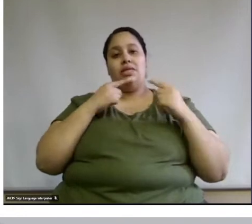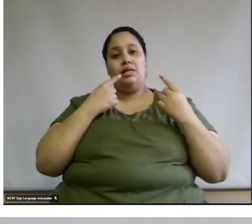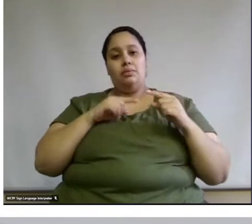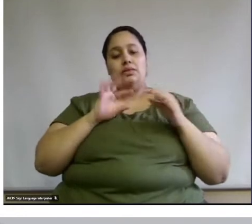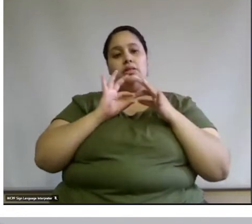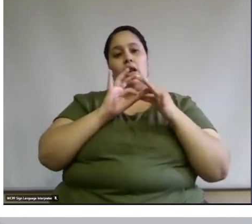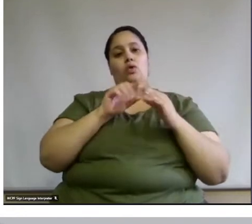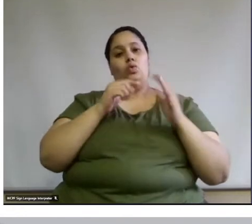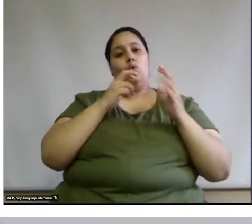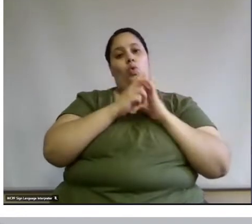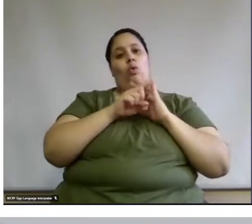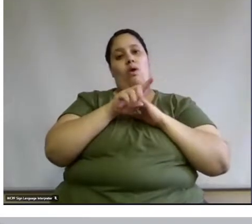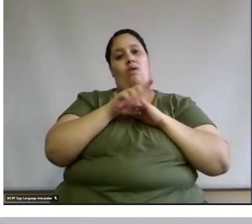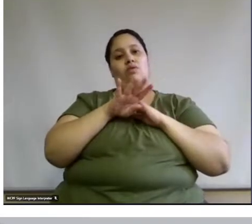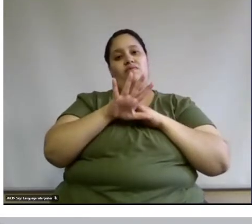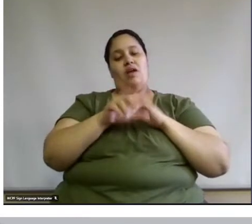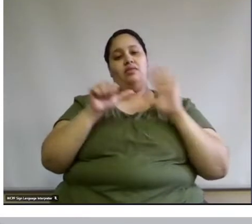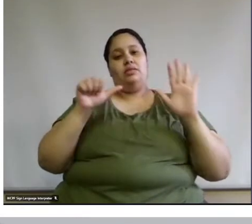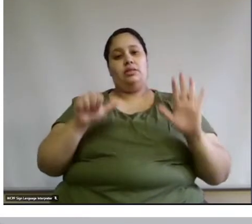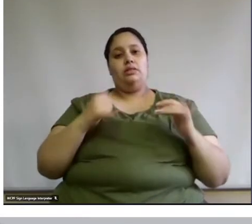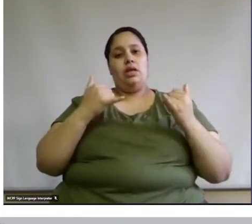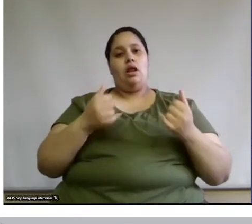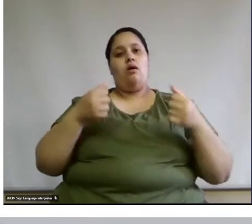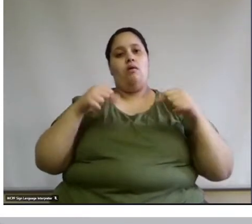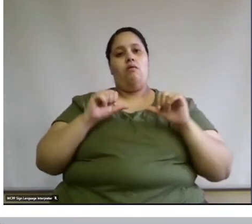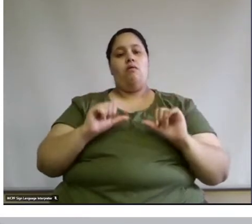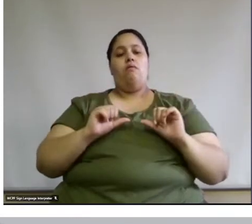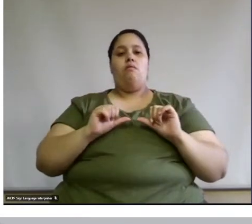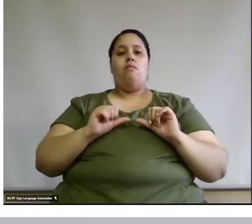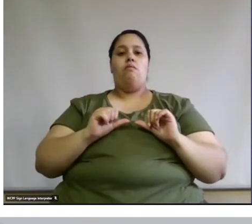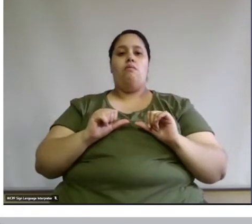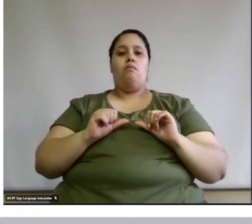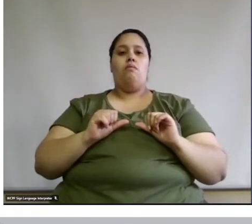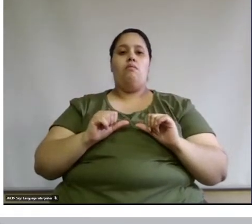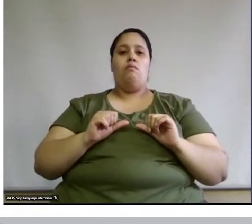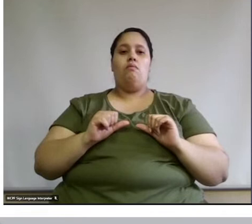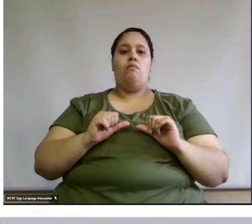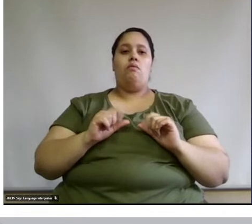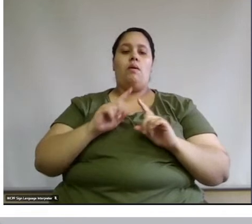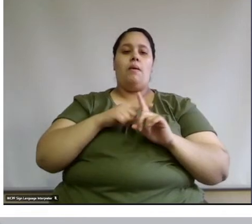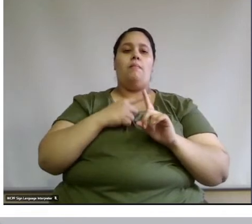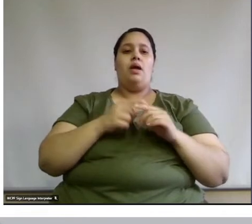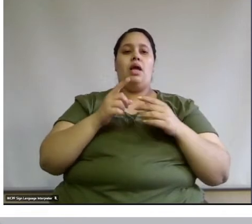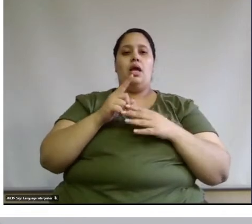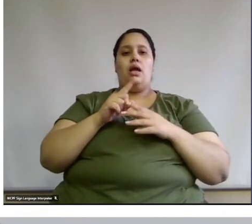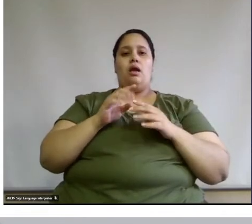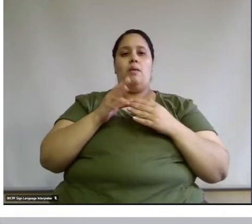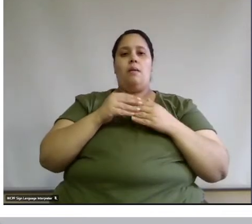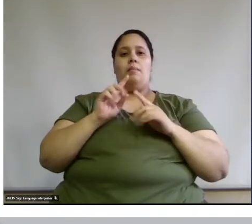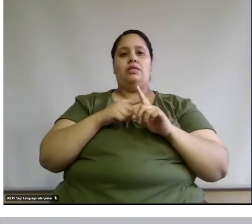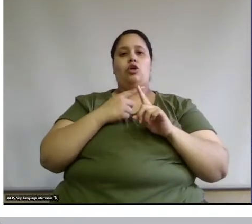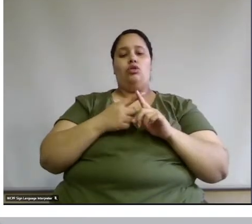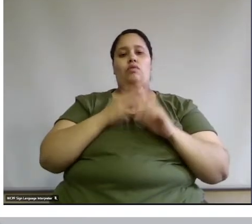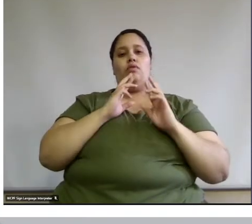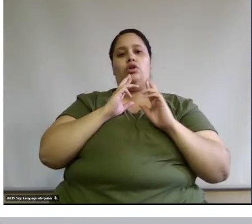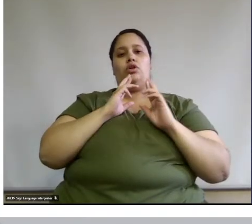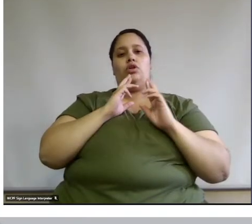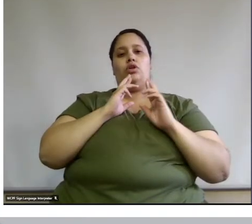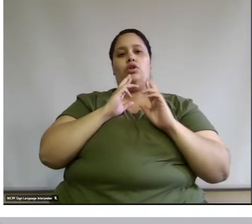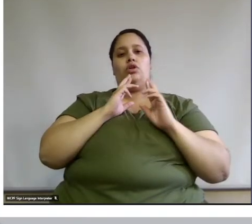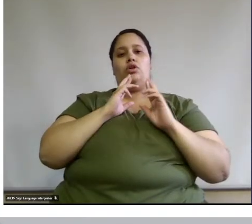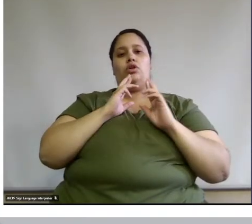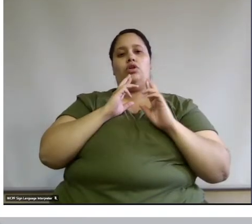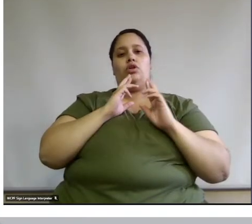Rule 145.6, I now give one or more members of the Executive an opportunity to respond for not more than